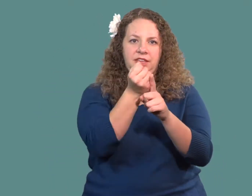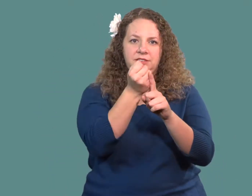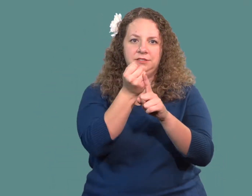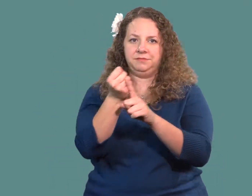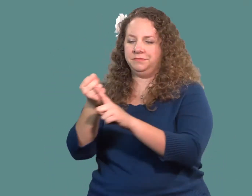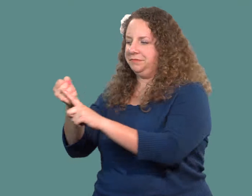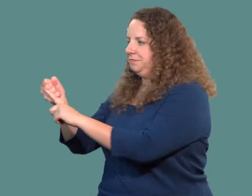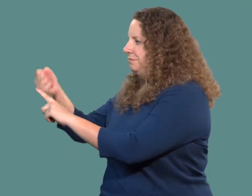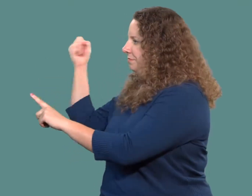hit.